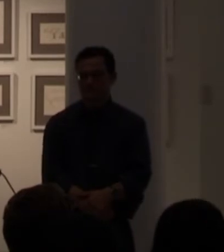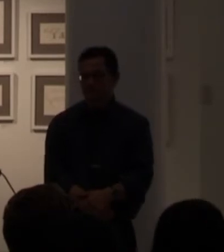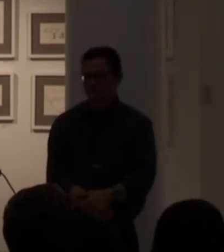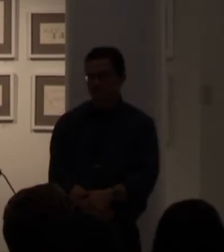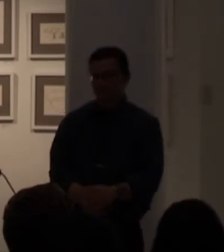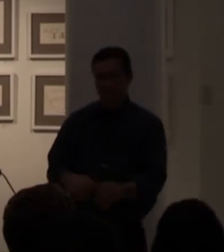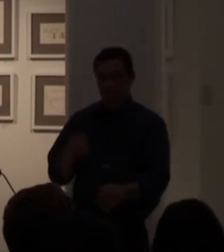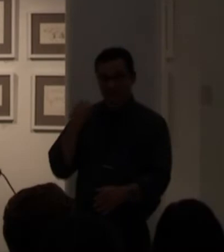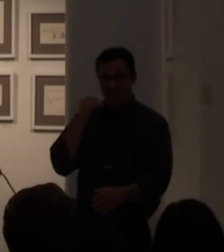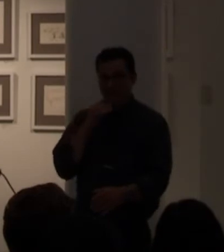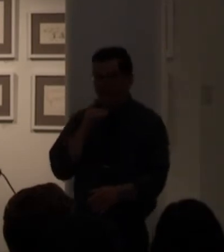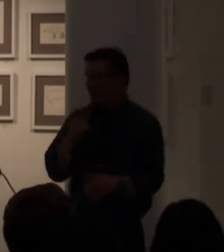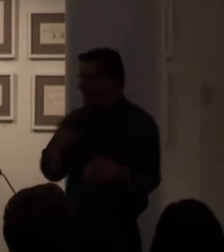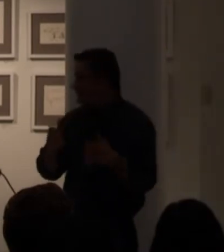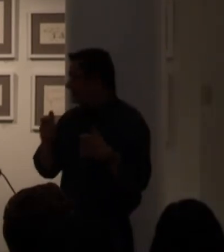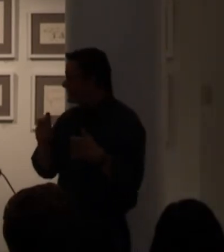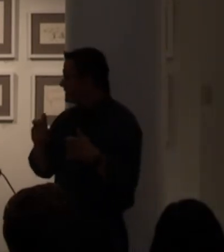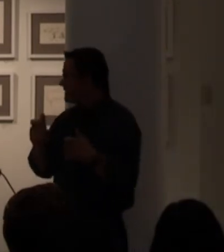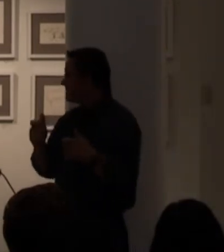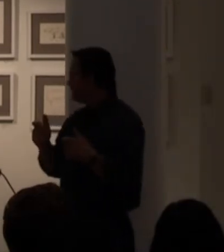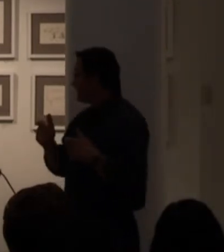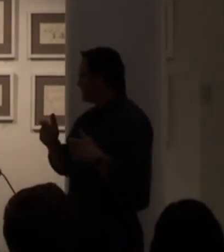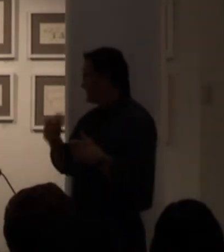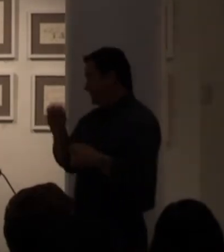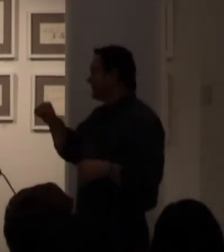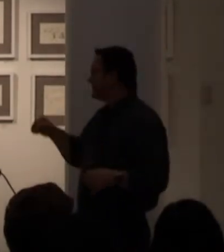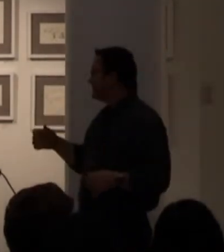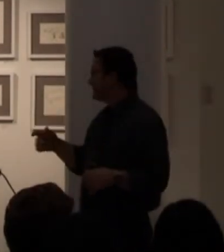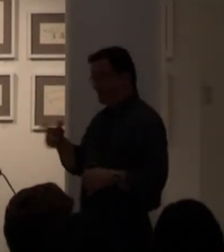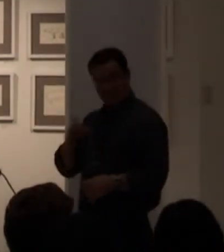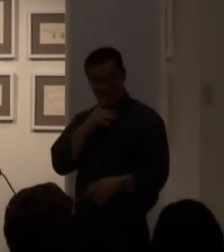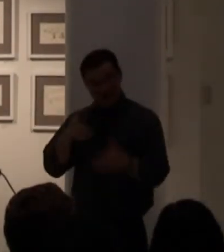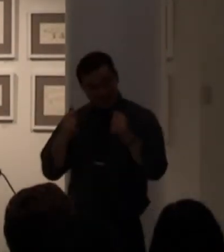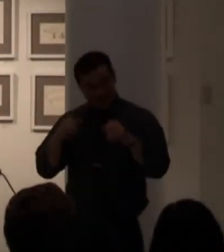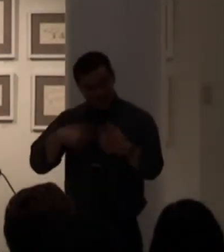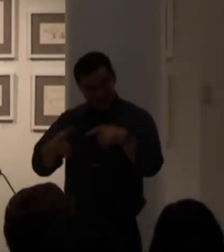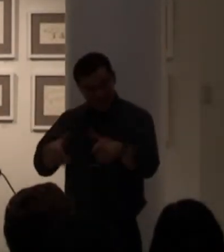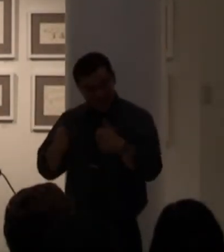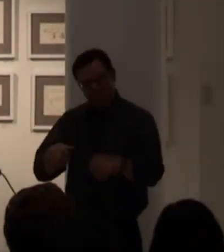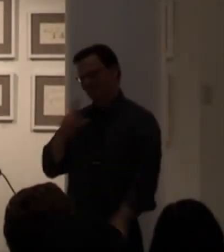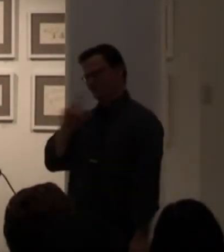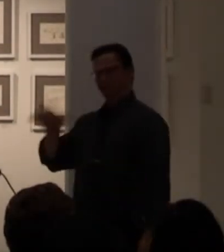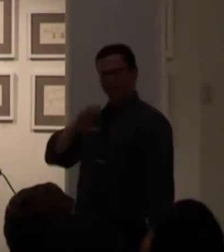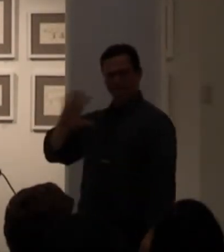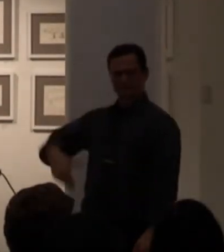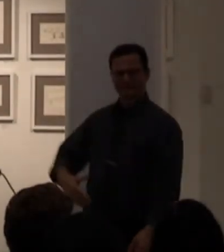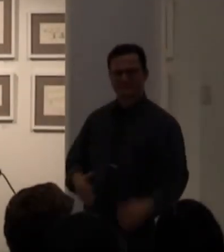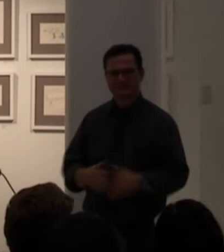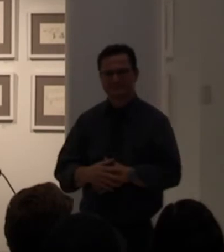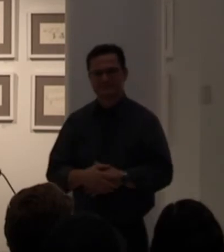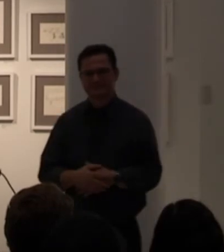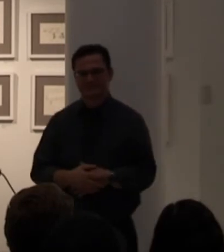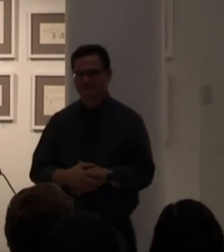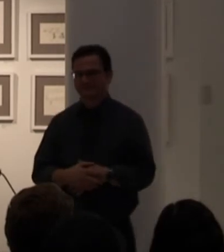If I talk faster, would you be able to sign faster? Yeah. Okay, I was joking.